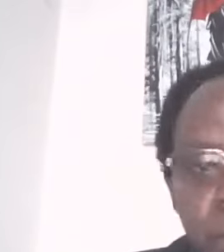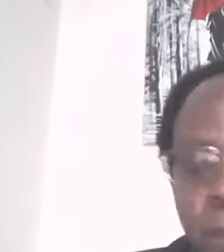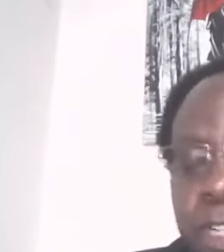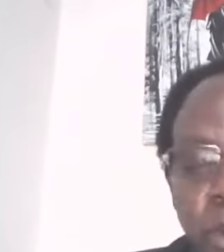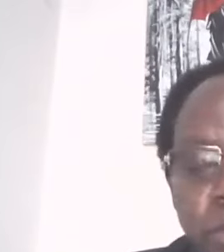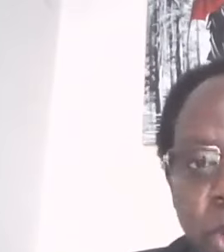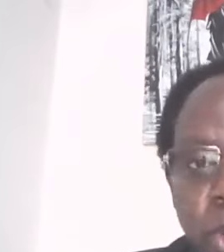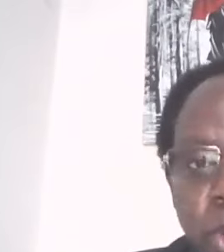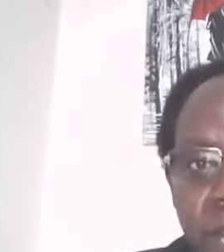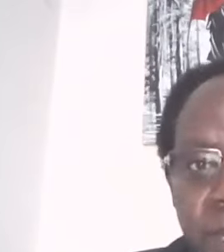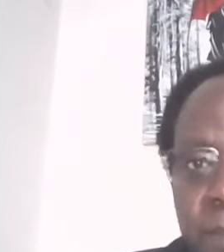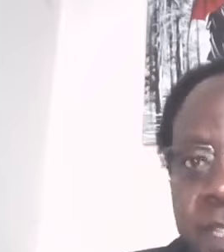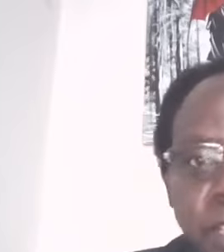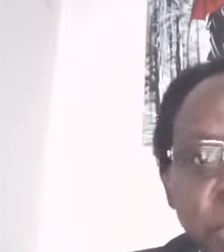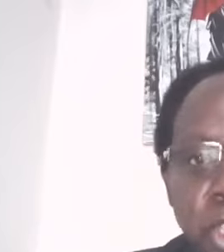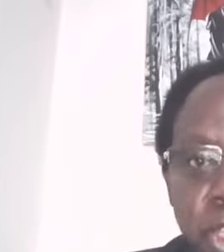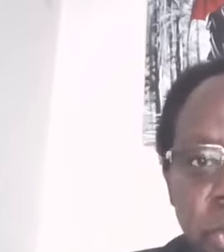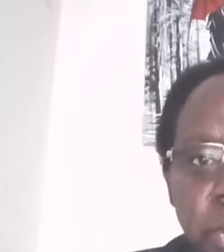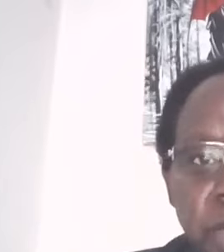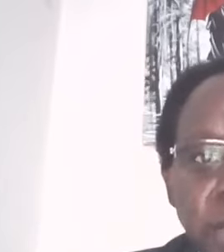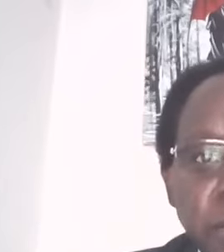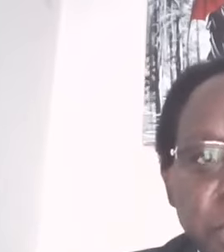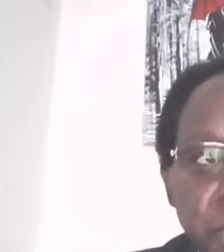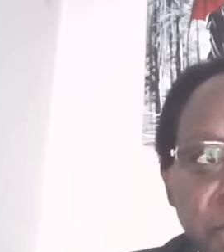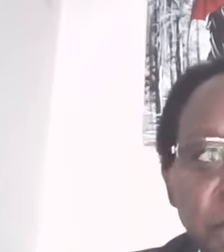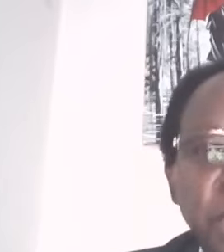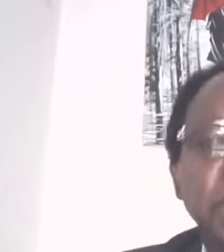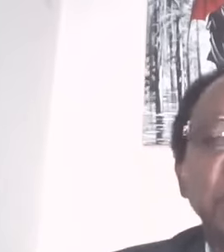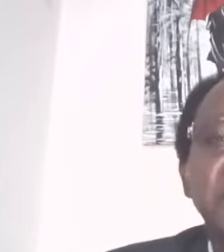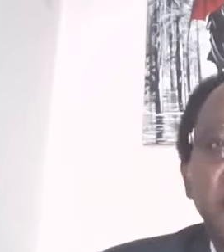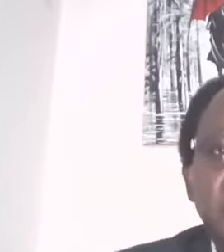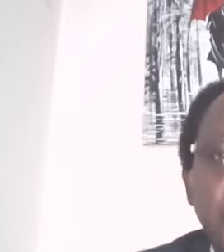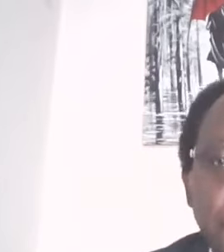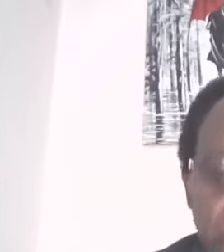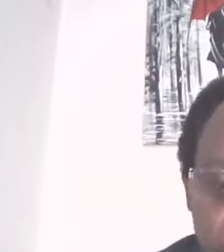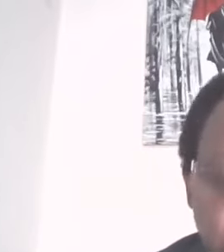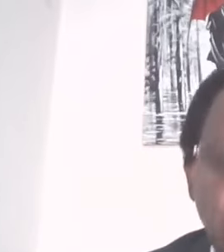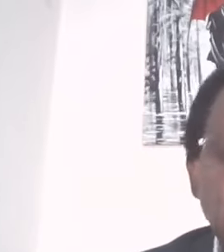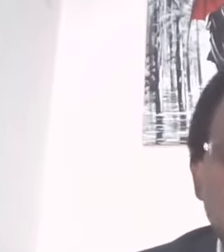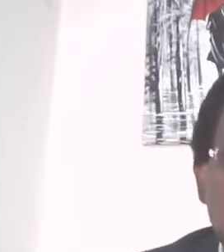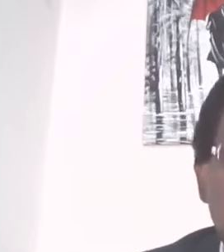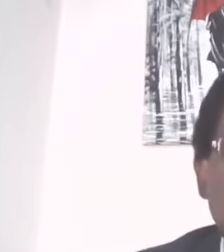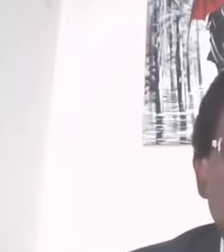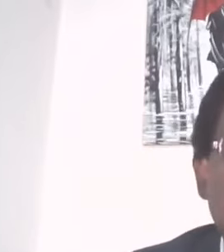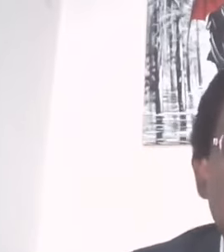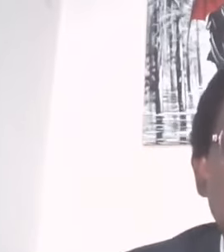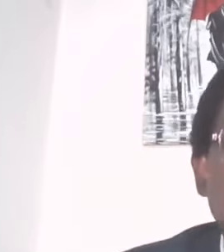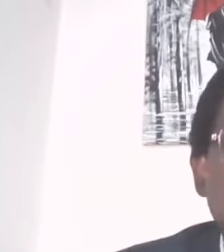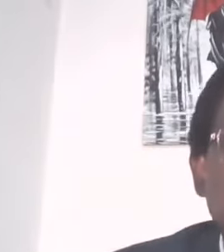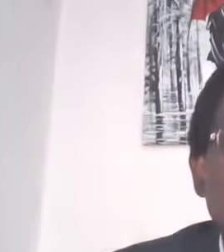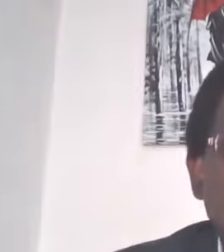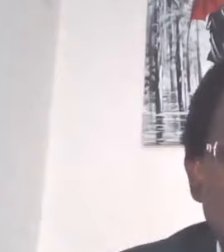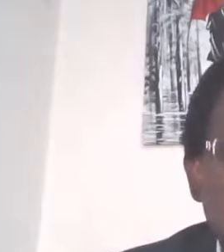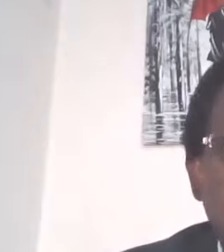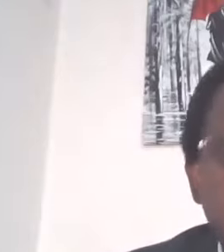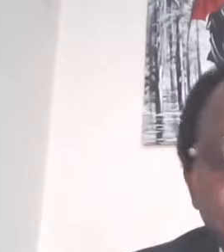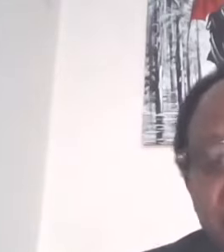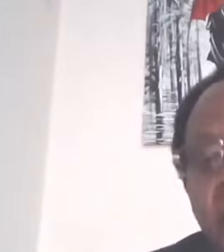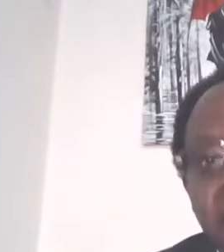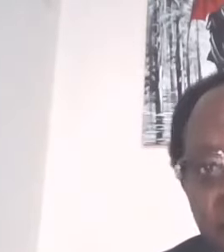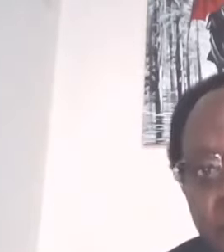he may probably not volunteer. He may just continue going down the drain. So there is a place where treatment can be